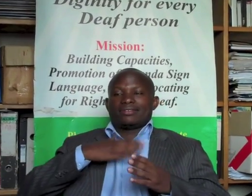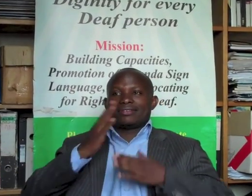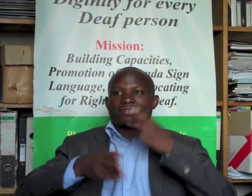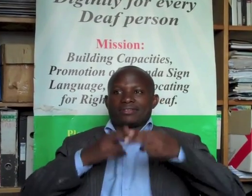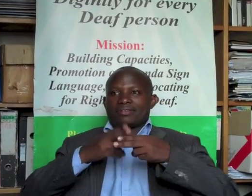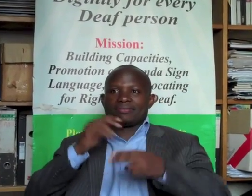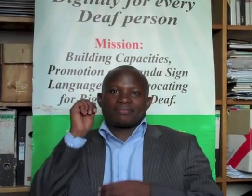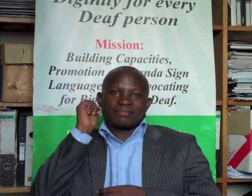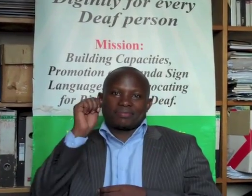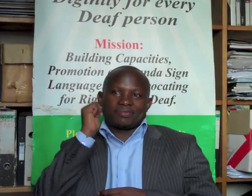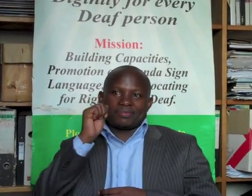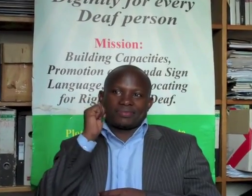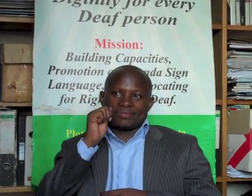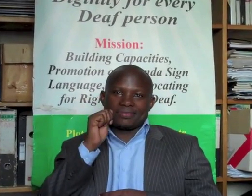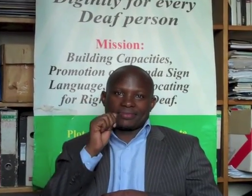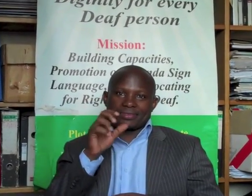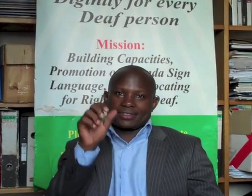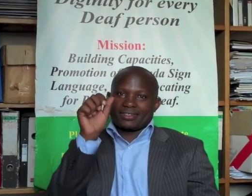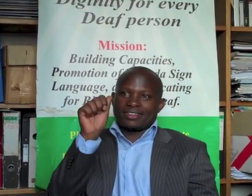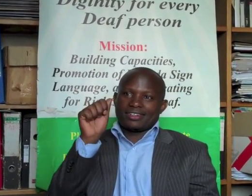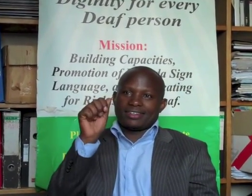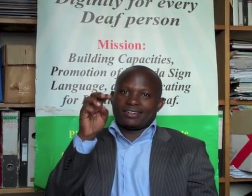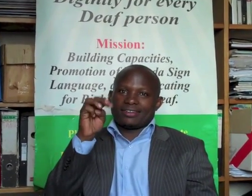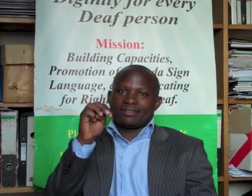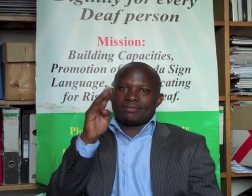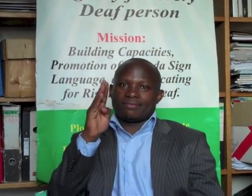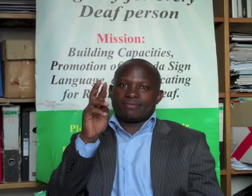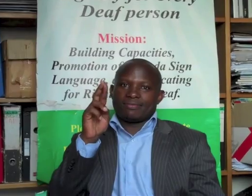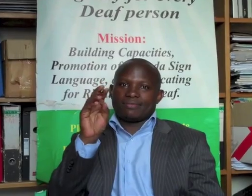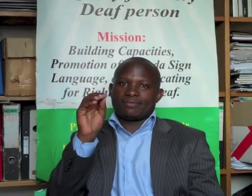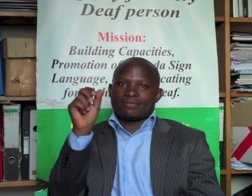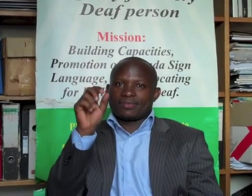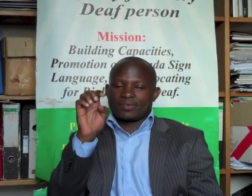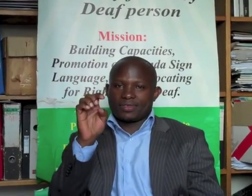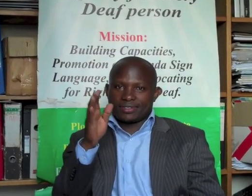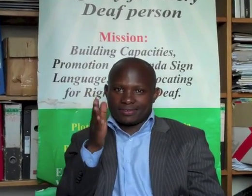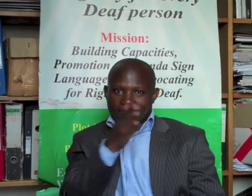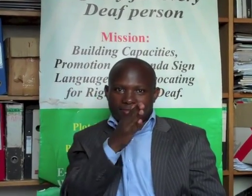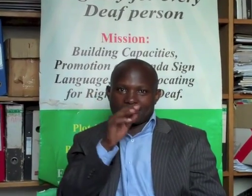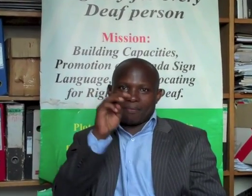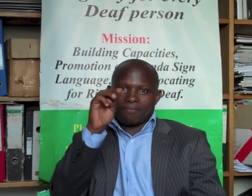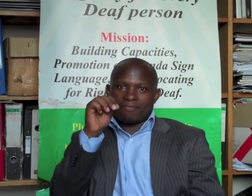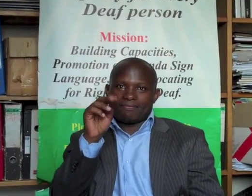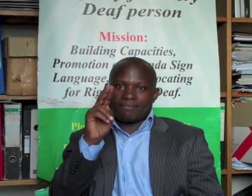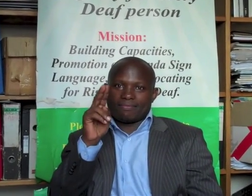Thank you. That is my sign name, and the name is Ambrose